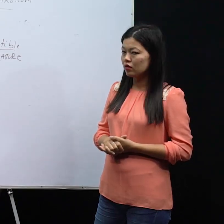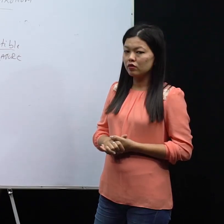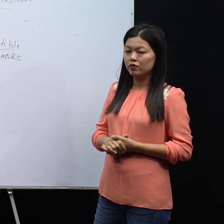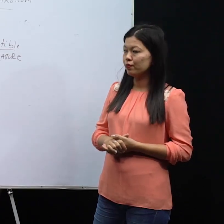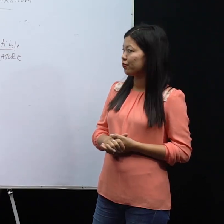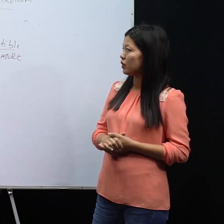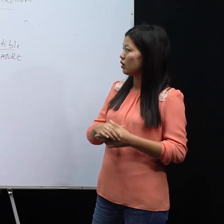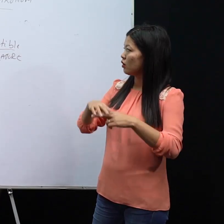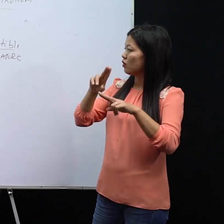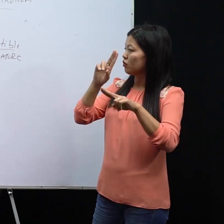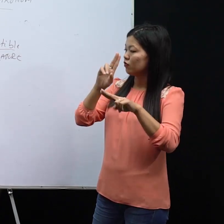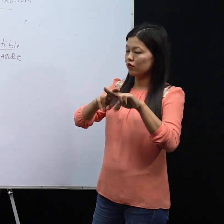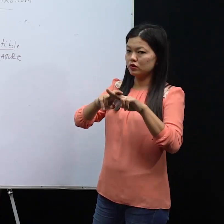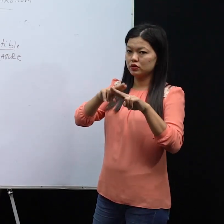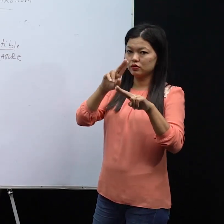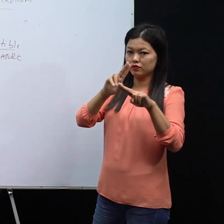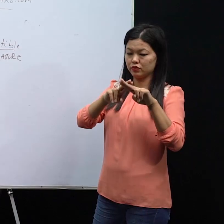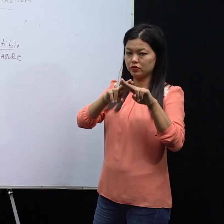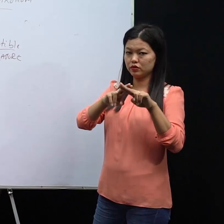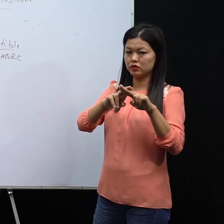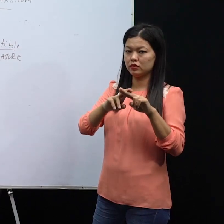That is coal,